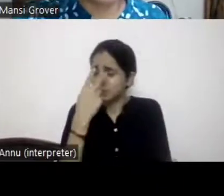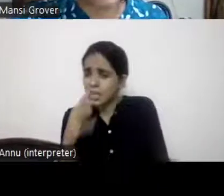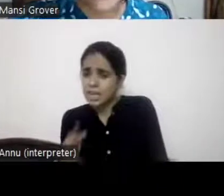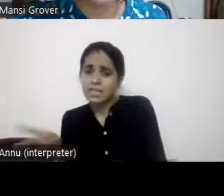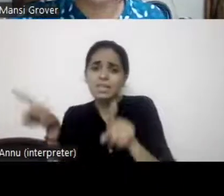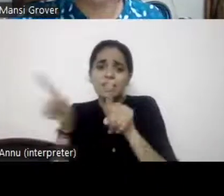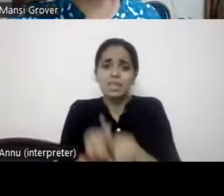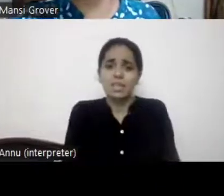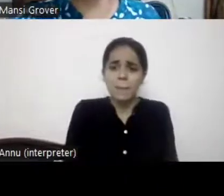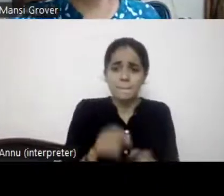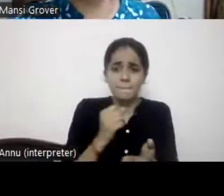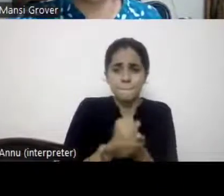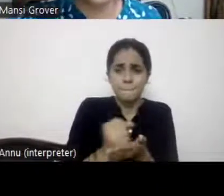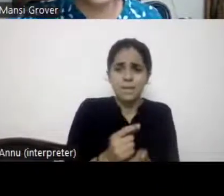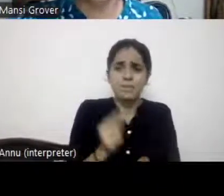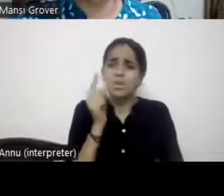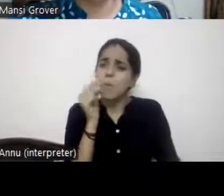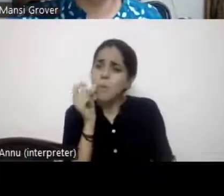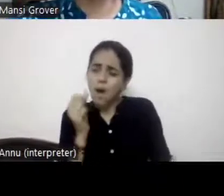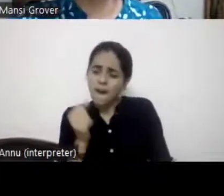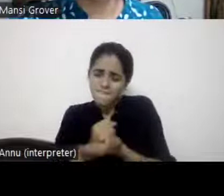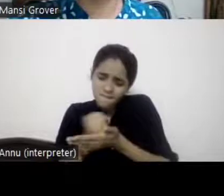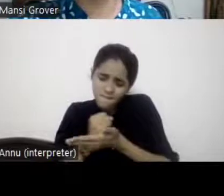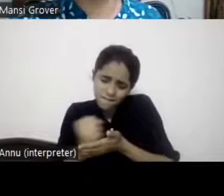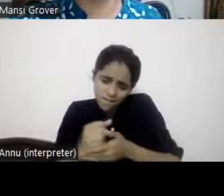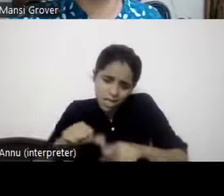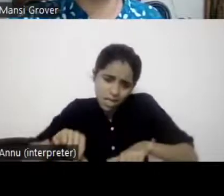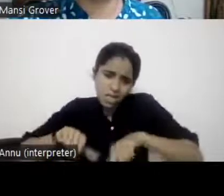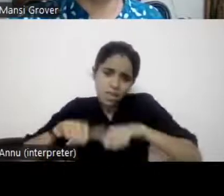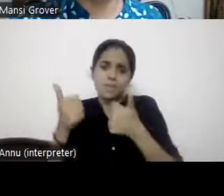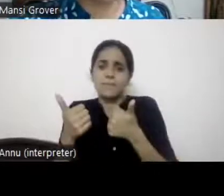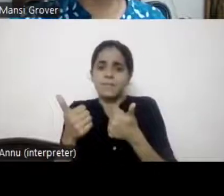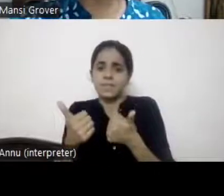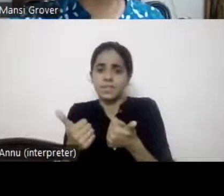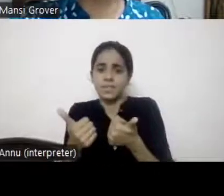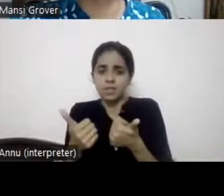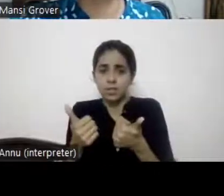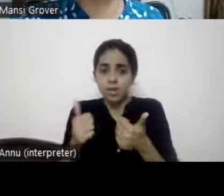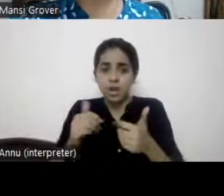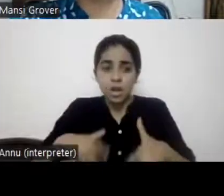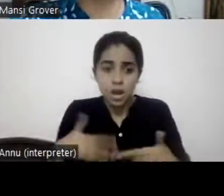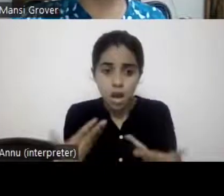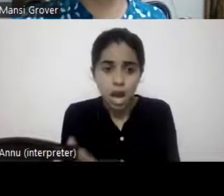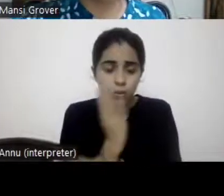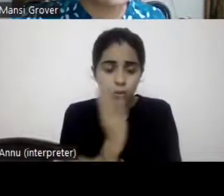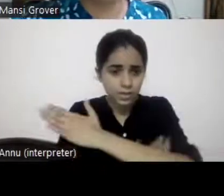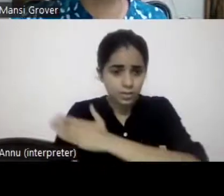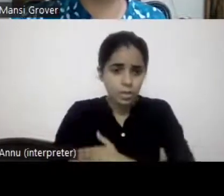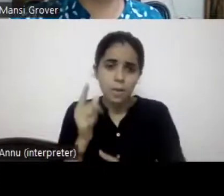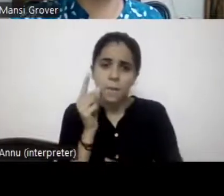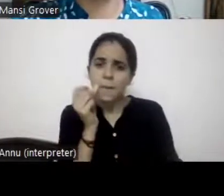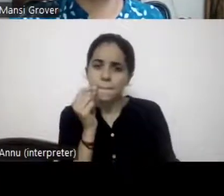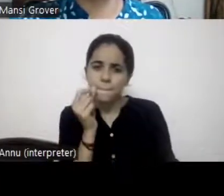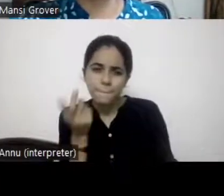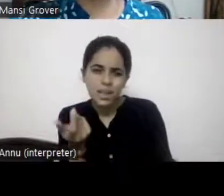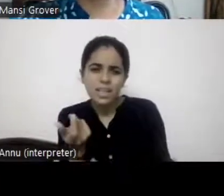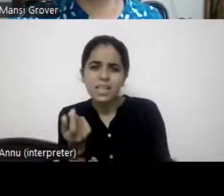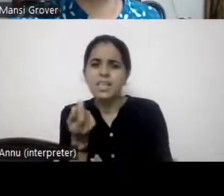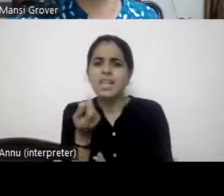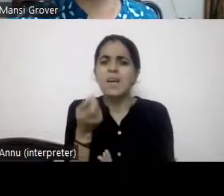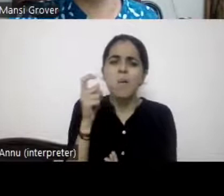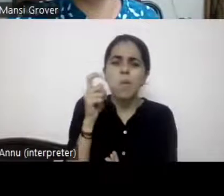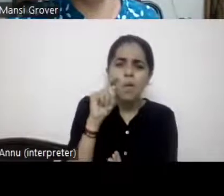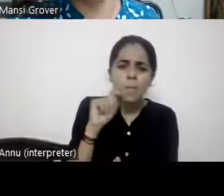hand and masculinity on the other invite the question: how do disabled men negotiate with